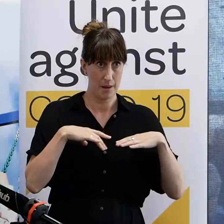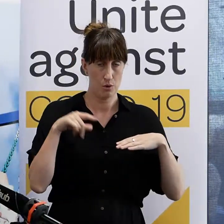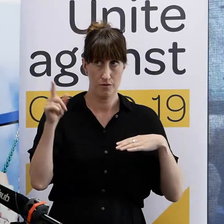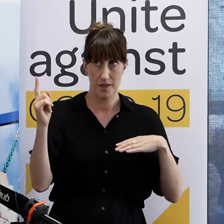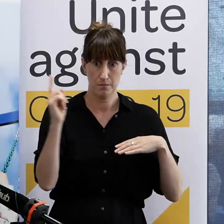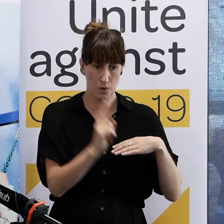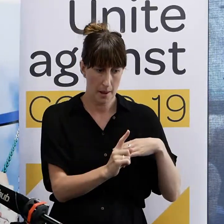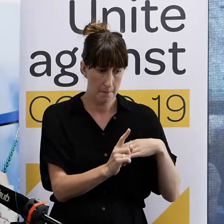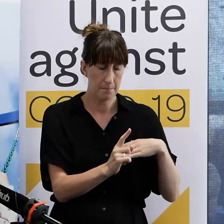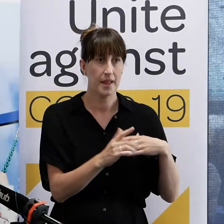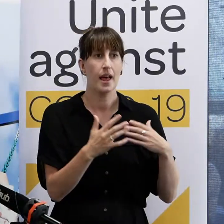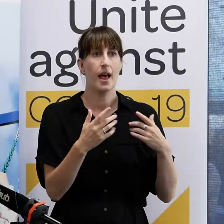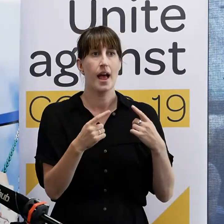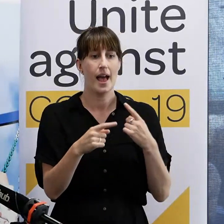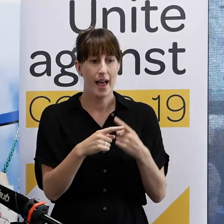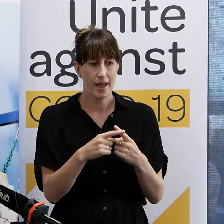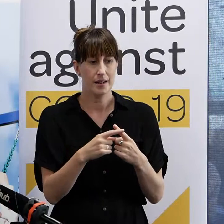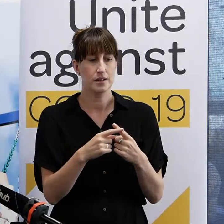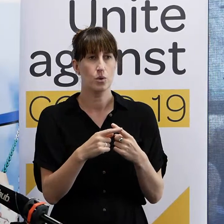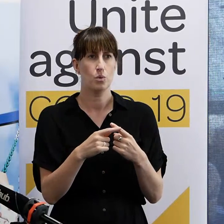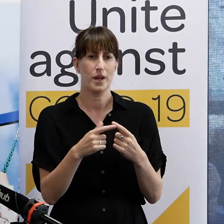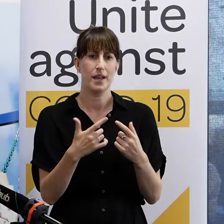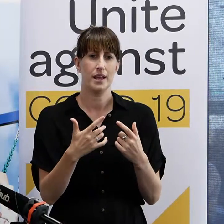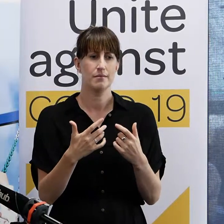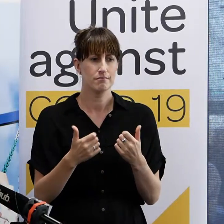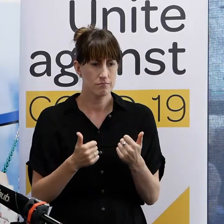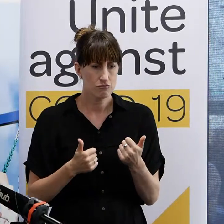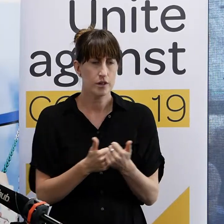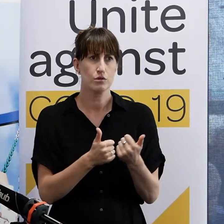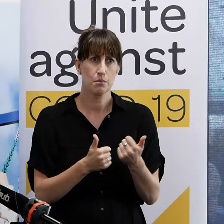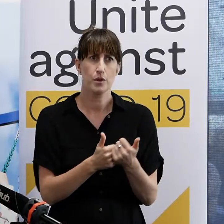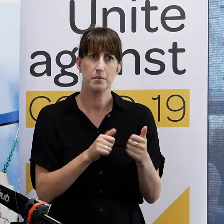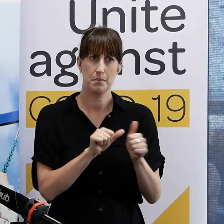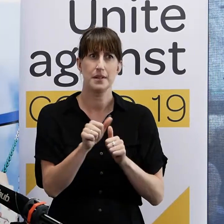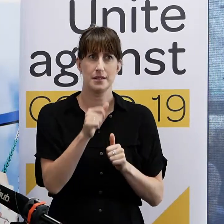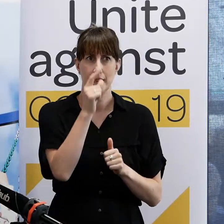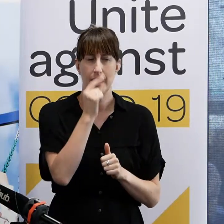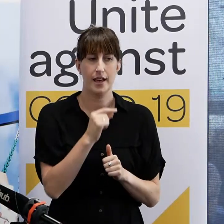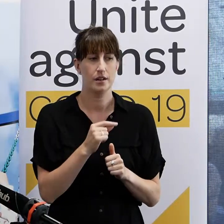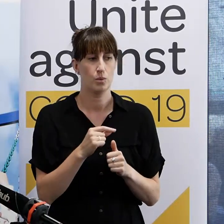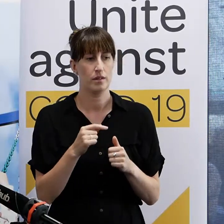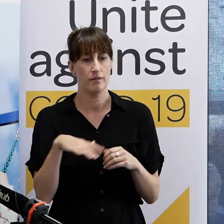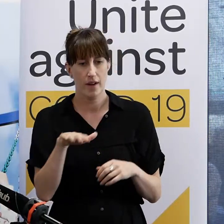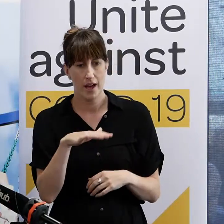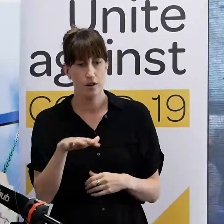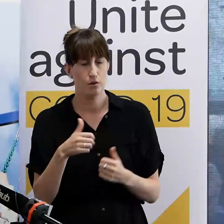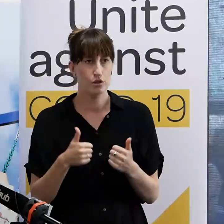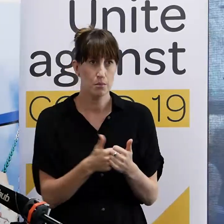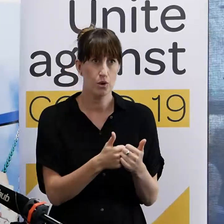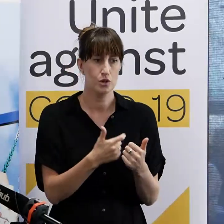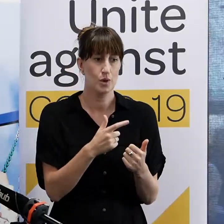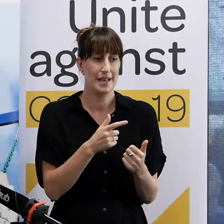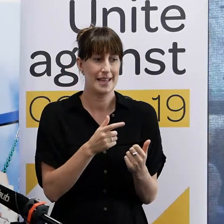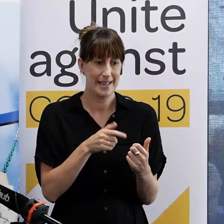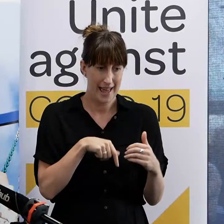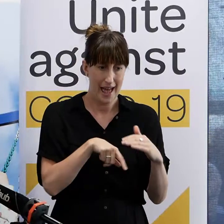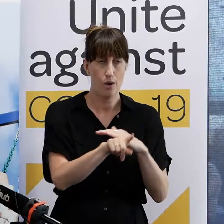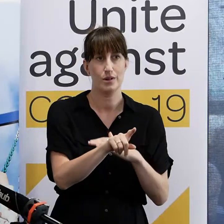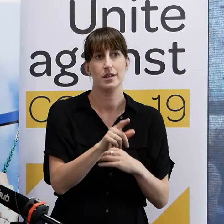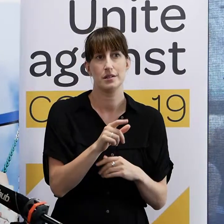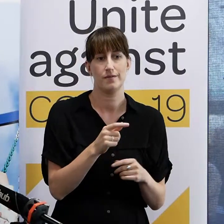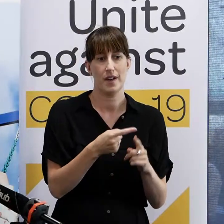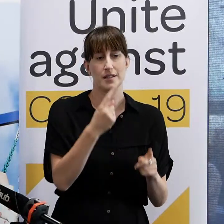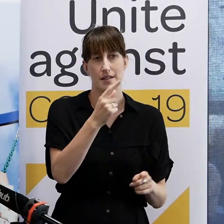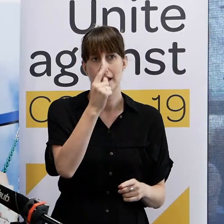and whānau to support them to get access as quickly as possible. But at the same time, our paramount